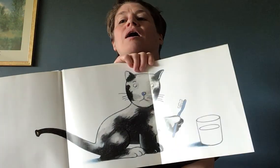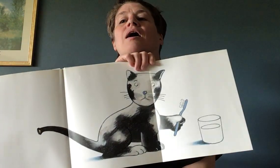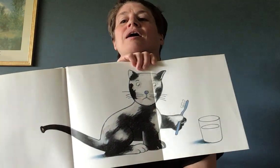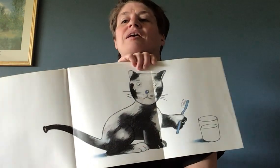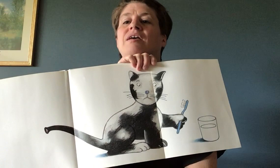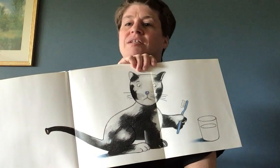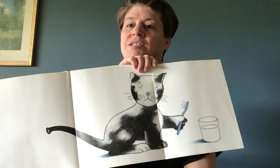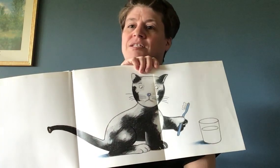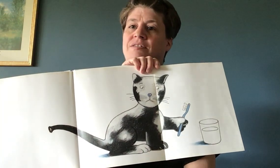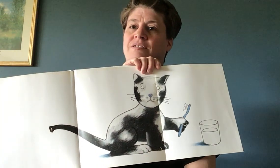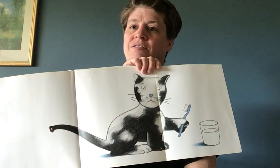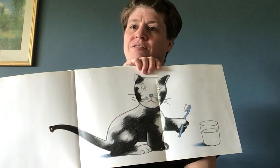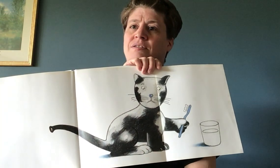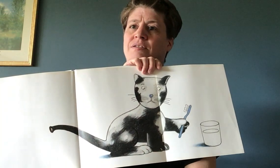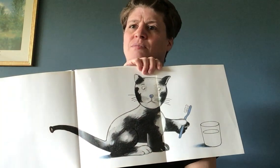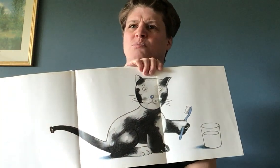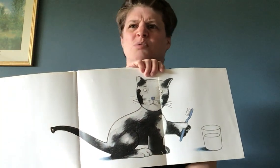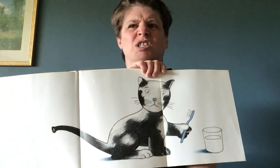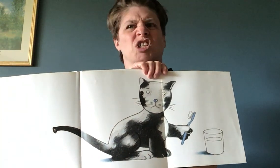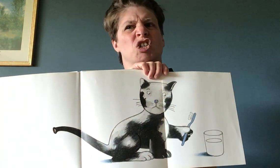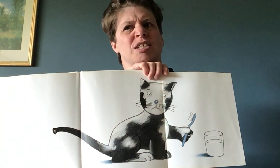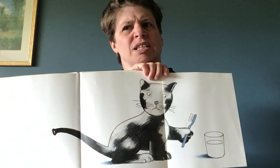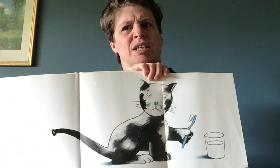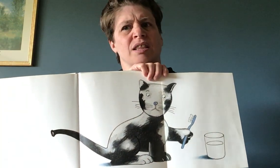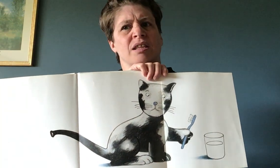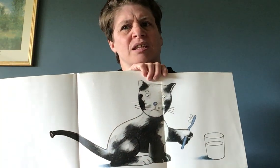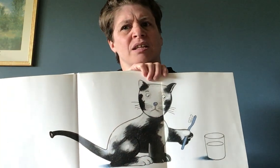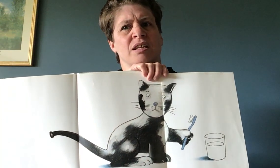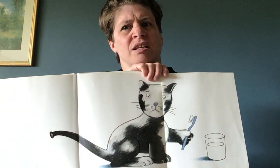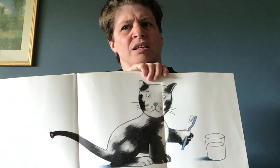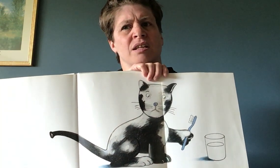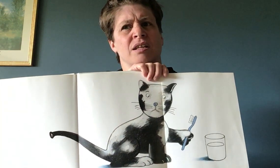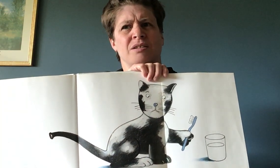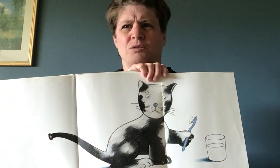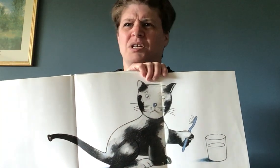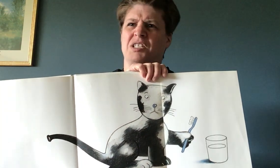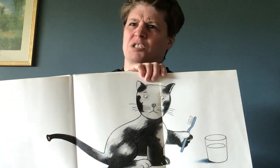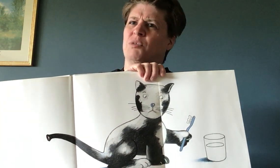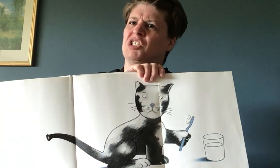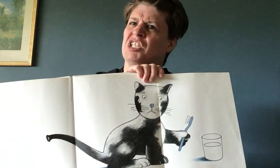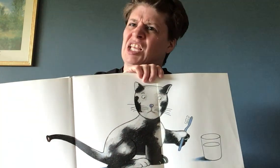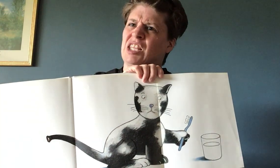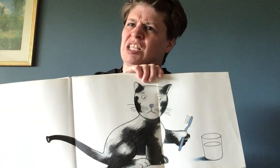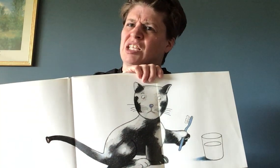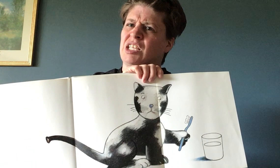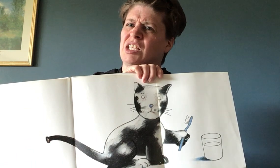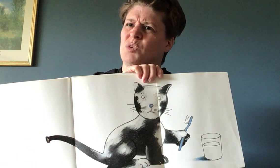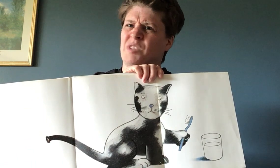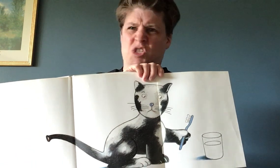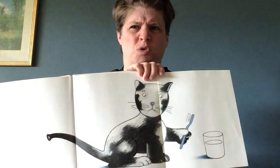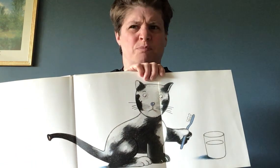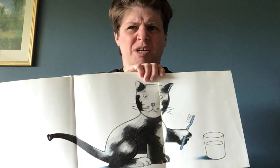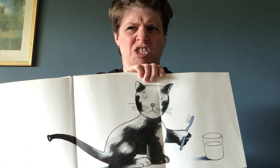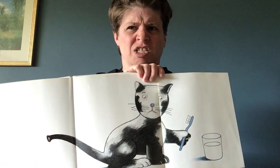A kitten brushing her teeth. Do kittens brush teeth with a toothbrush?